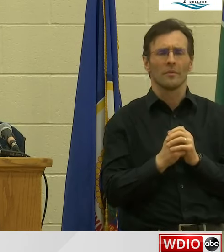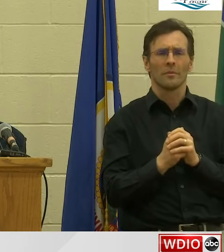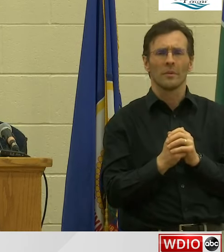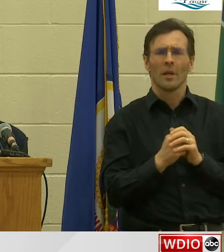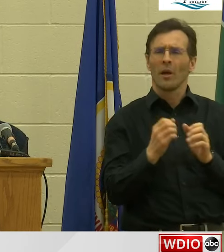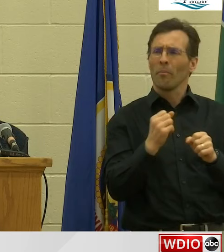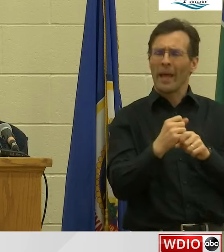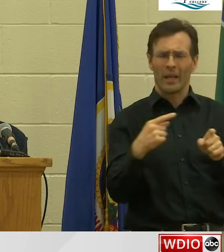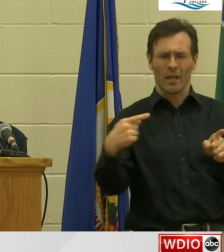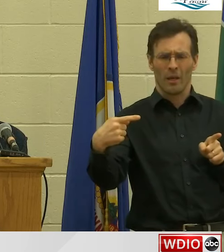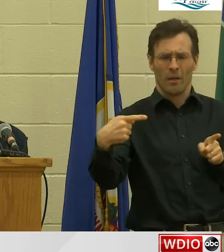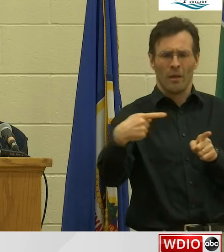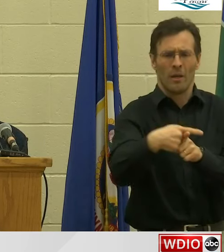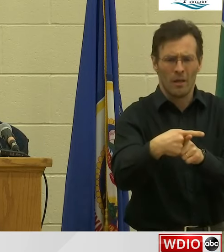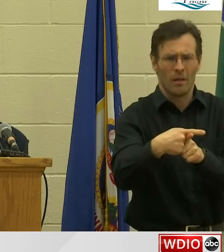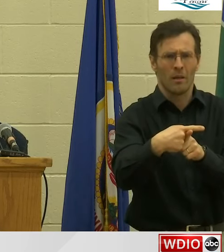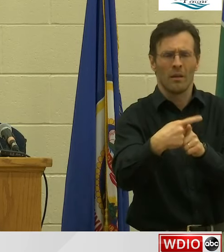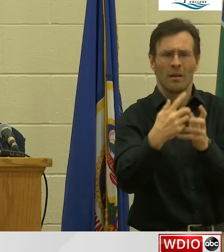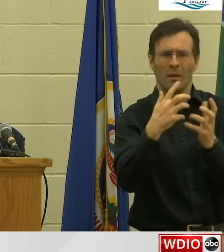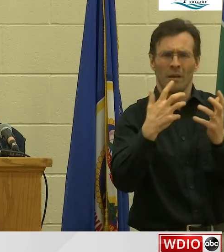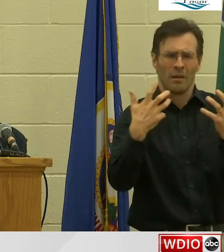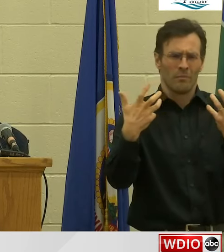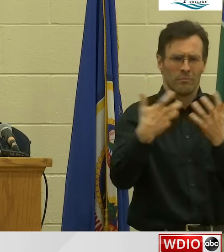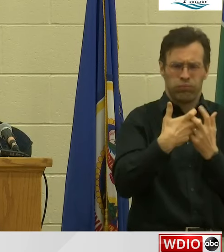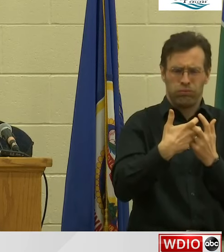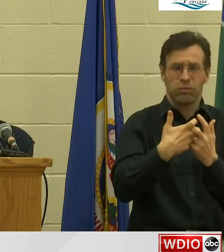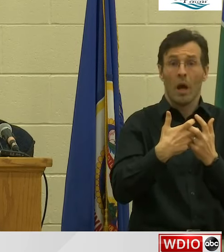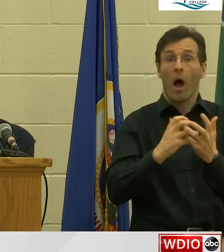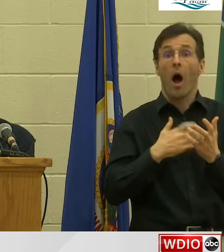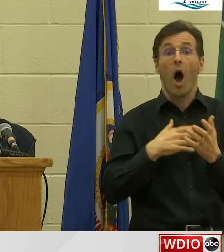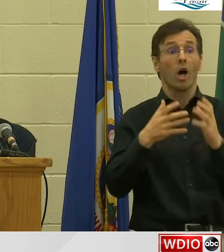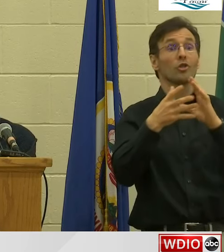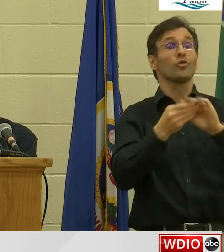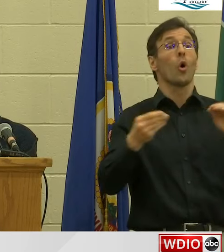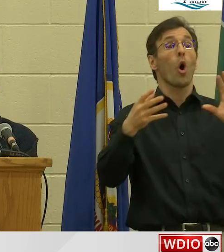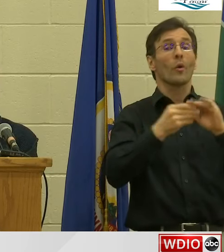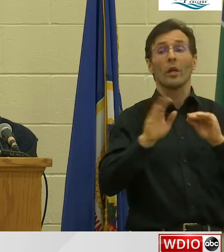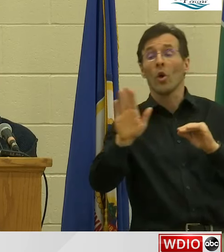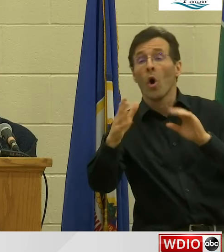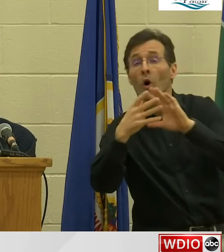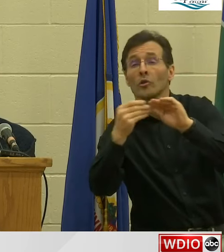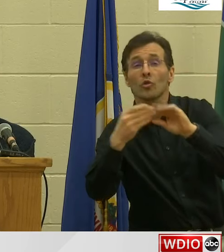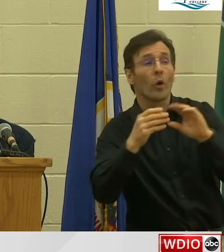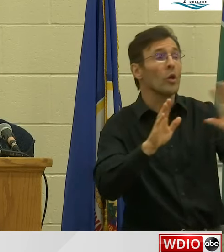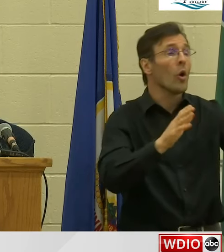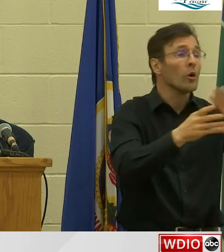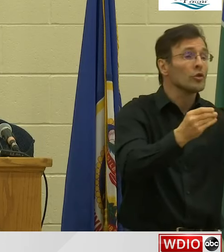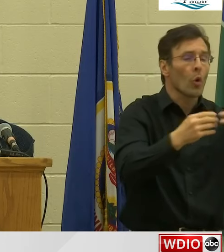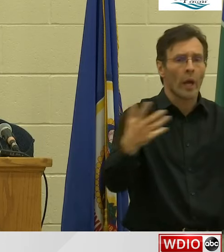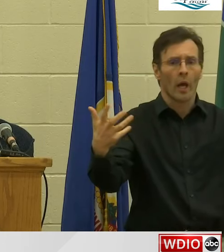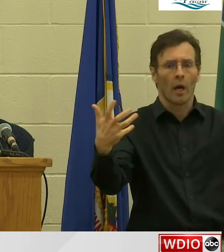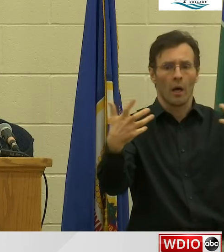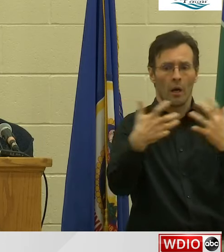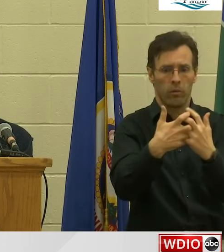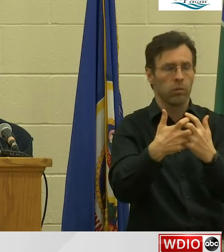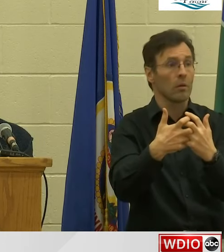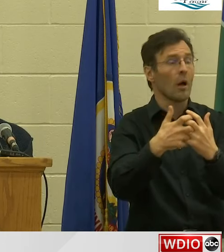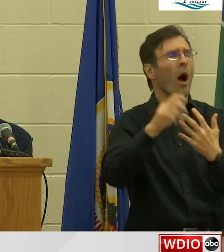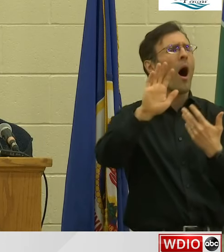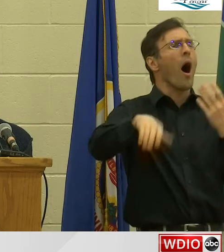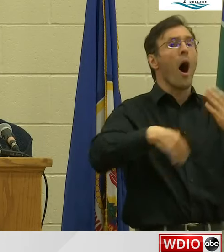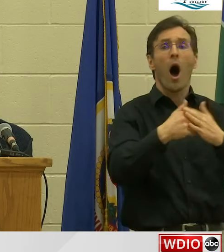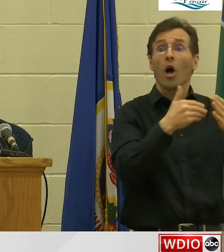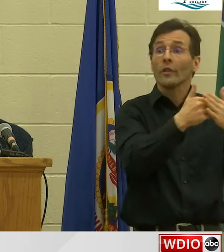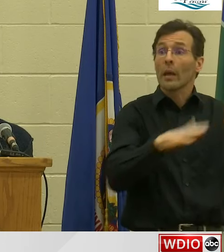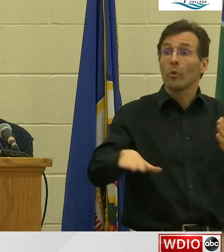Create intersections where our common story connects all our neighborhoods with